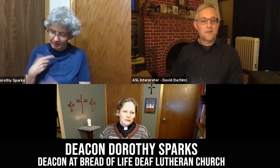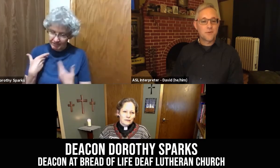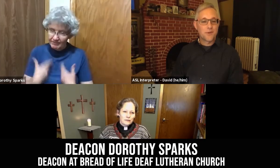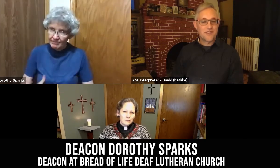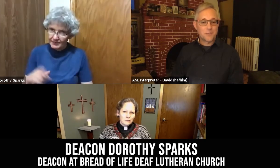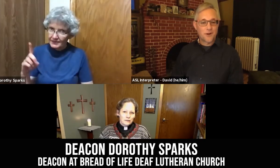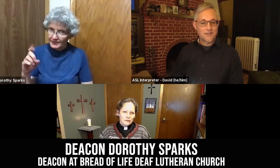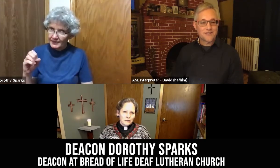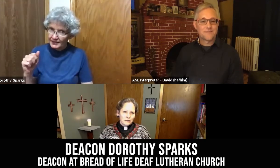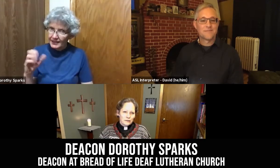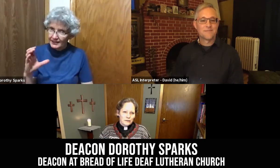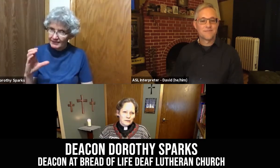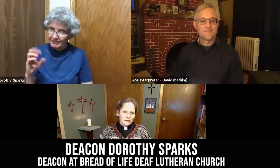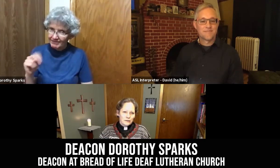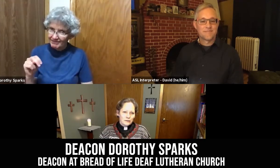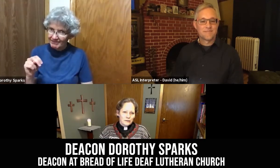My name is Dorothy Sparks.